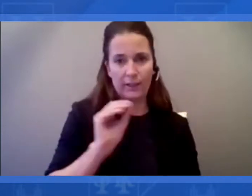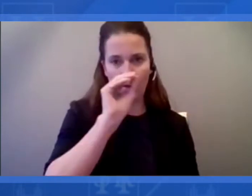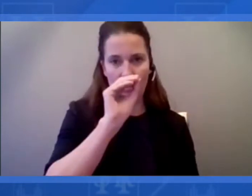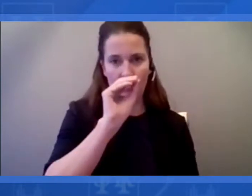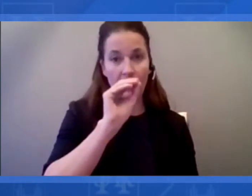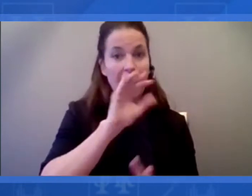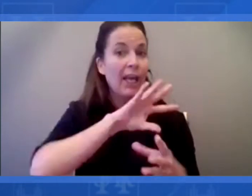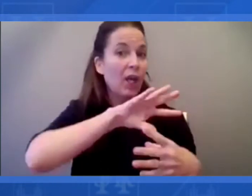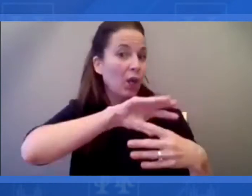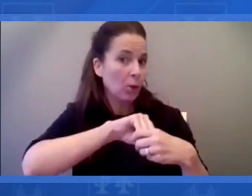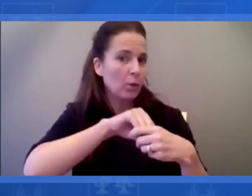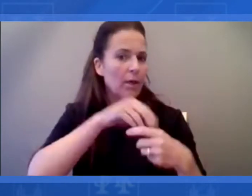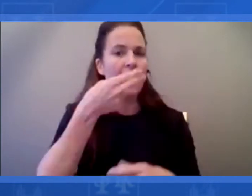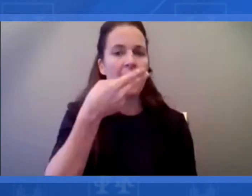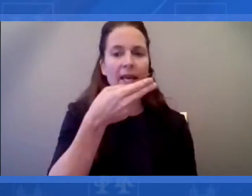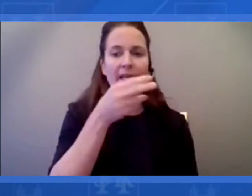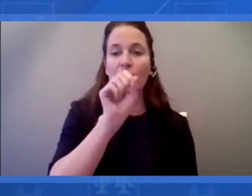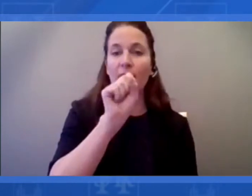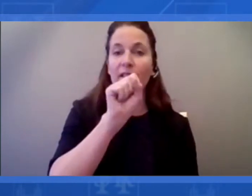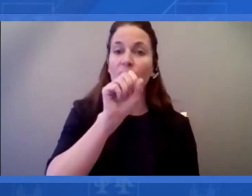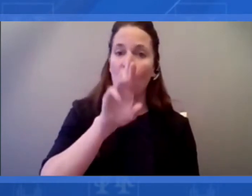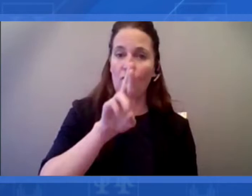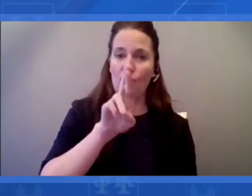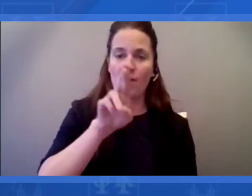HSR in Hamilton.